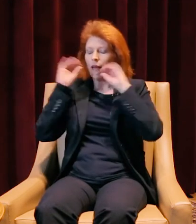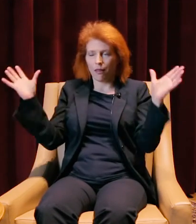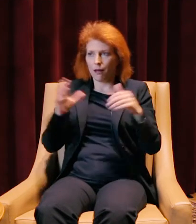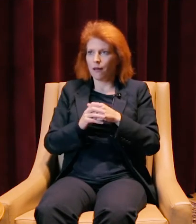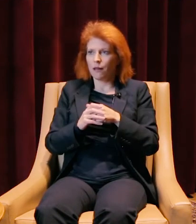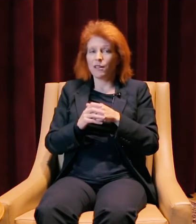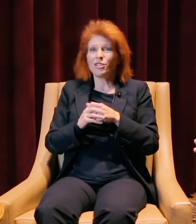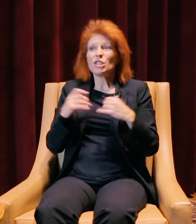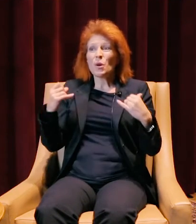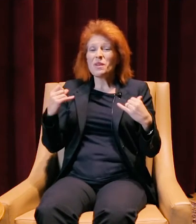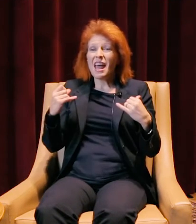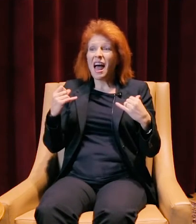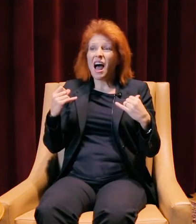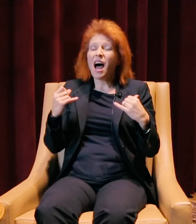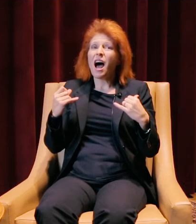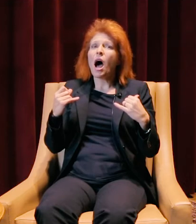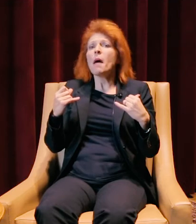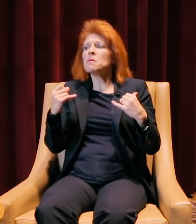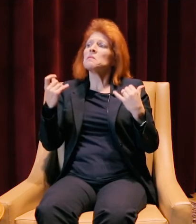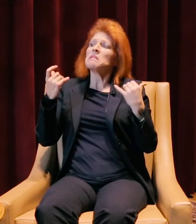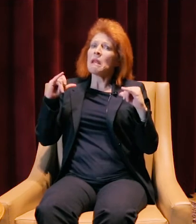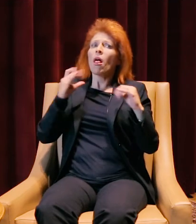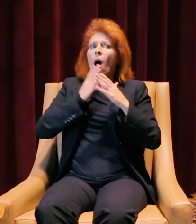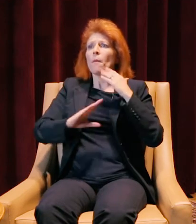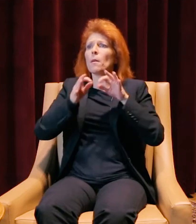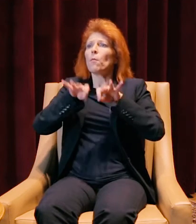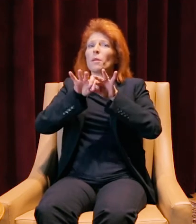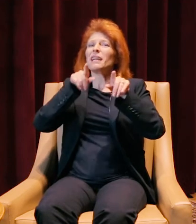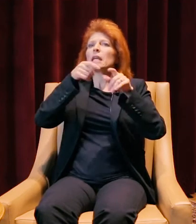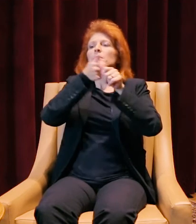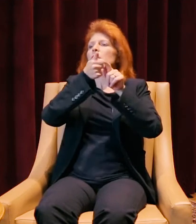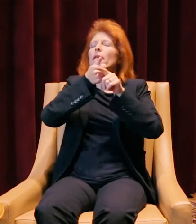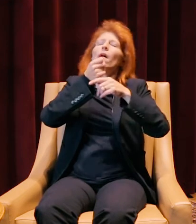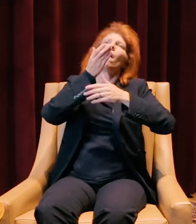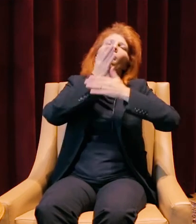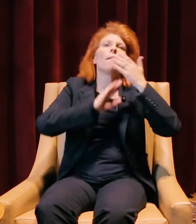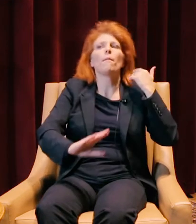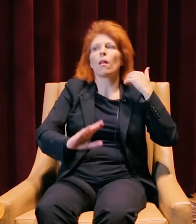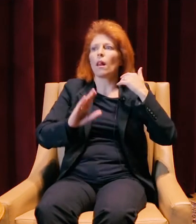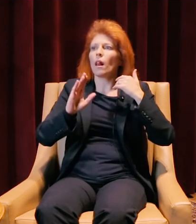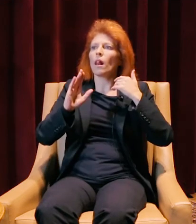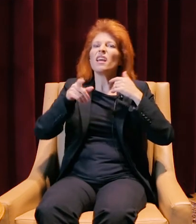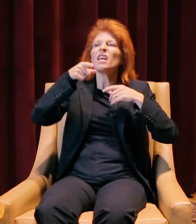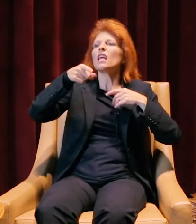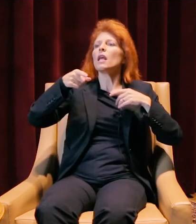our times probably allow for that, but Q was a great leader. He was very humble, never, ever needed to